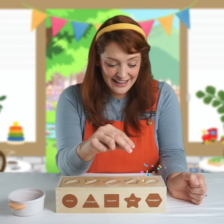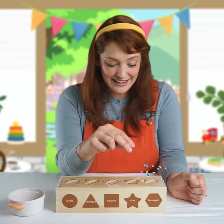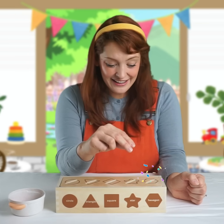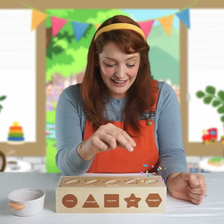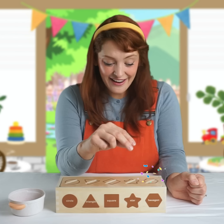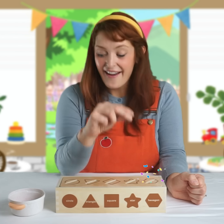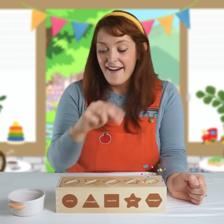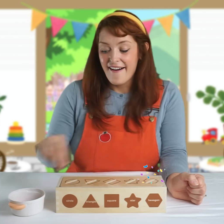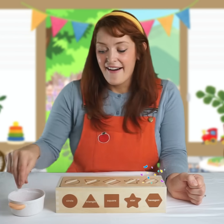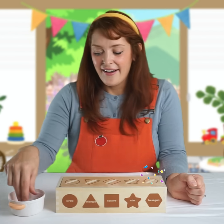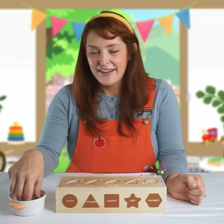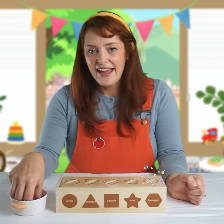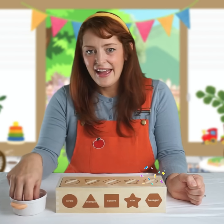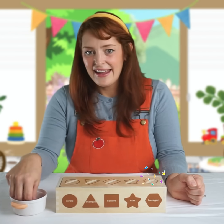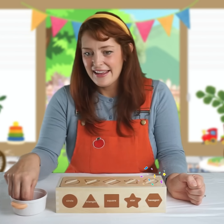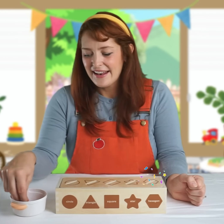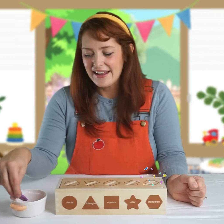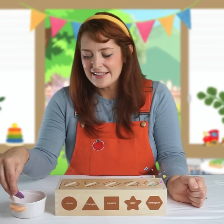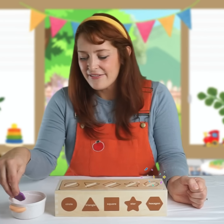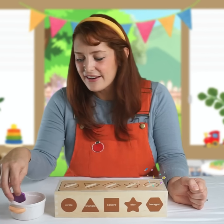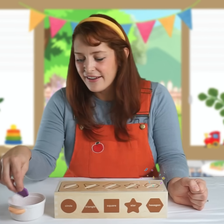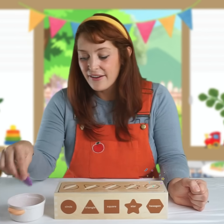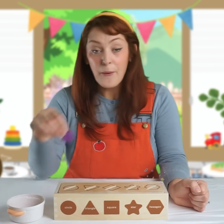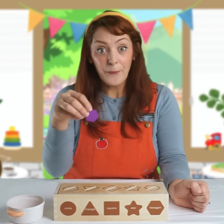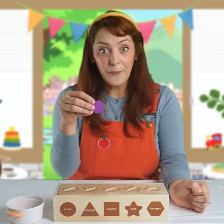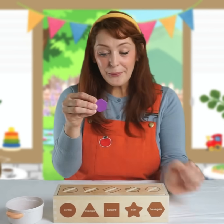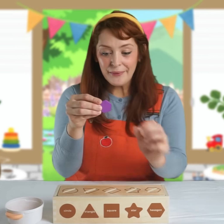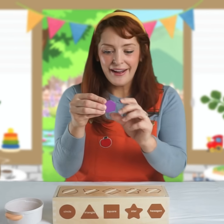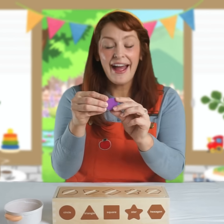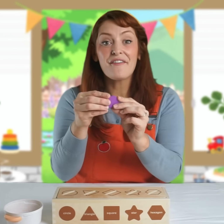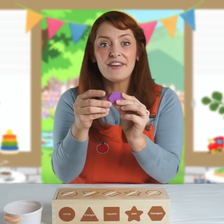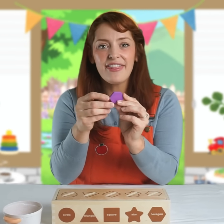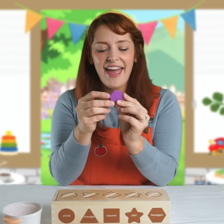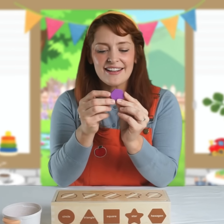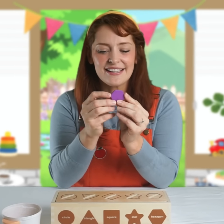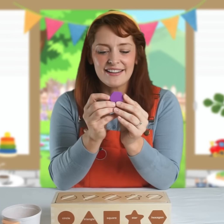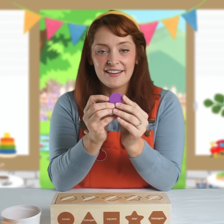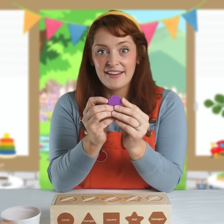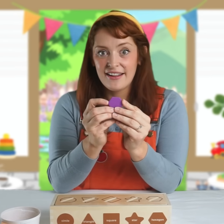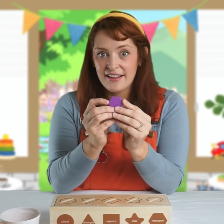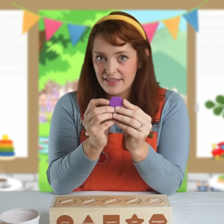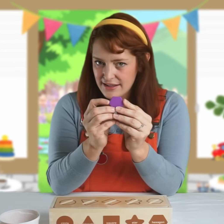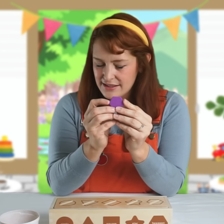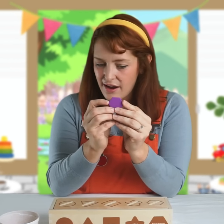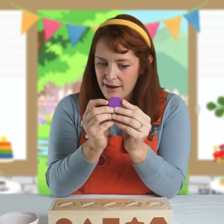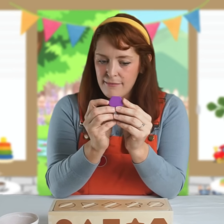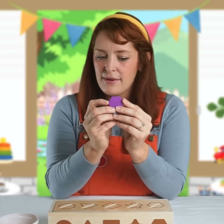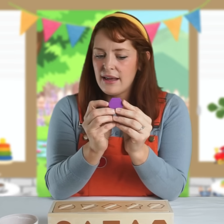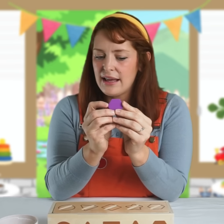in. Okay, let's have a look. Oh, I have another hexagon. This time it's